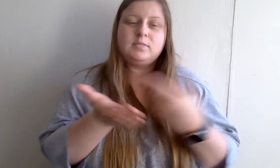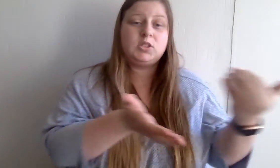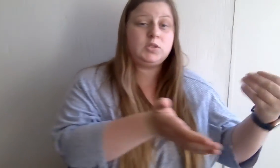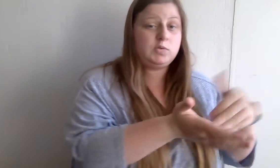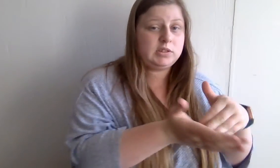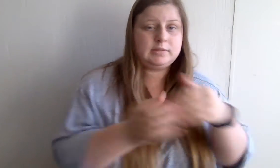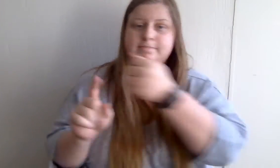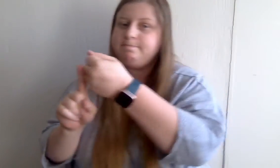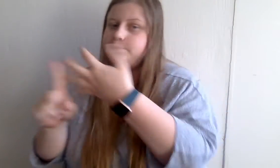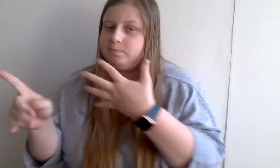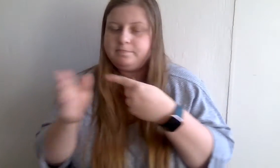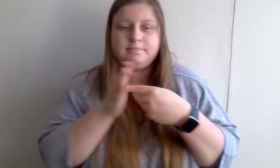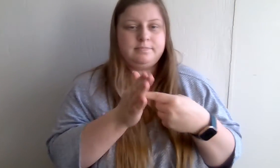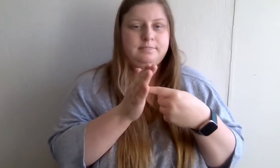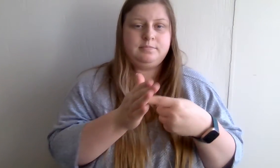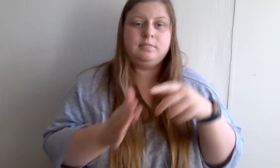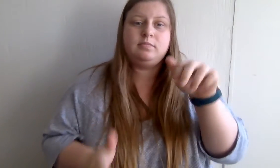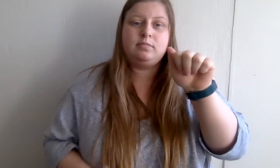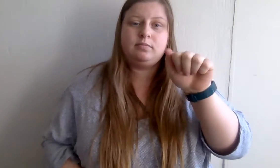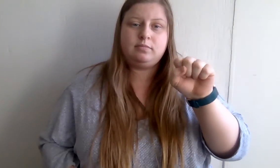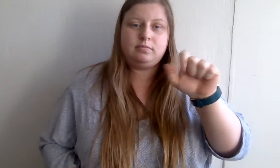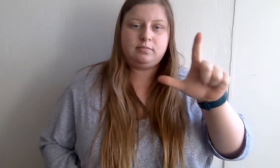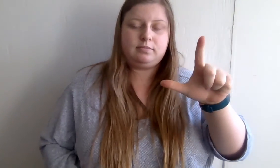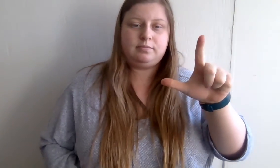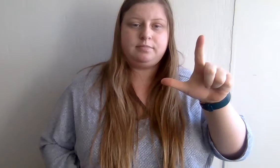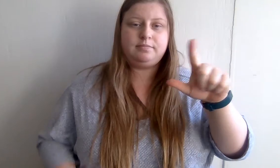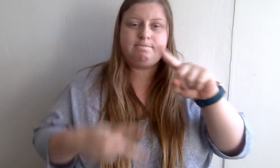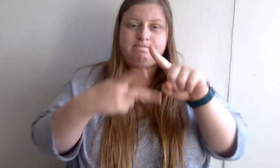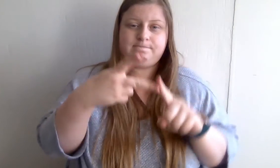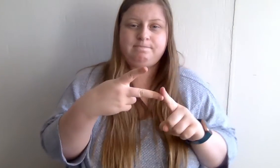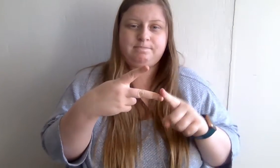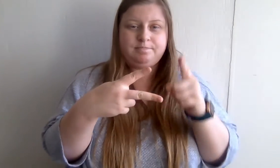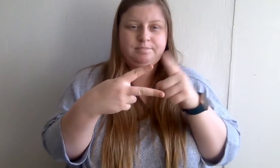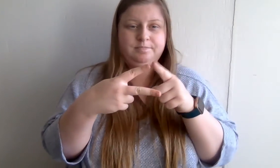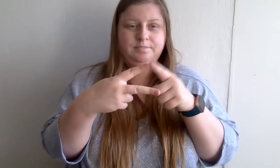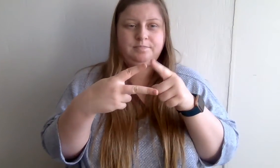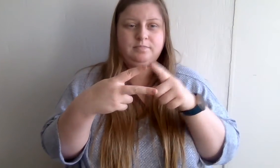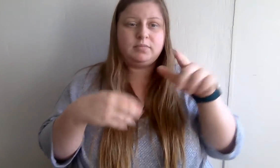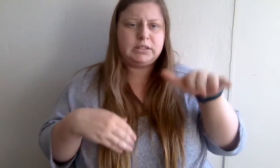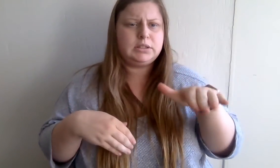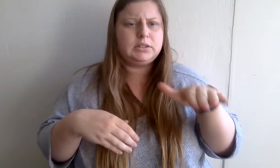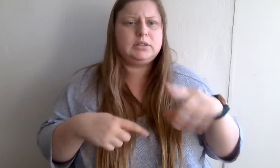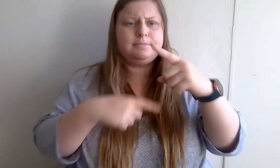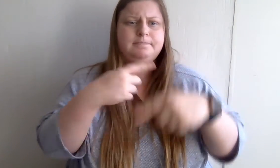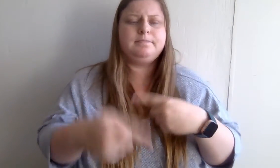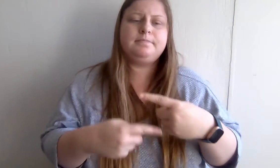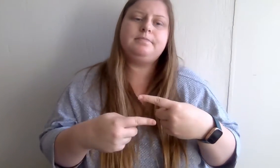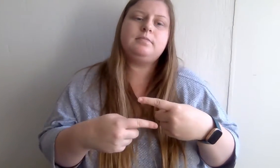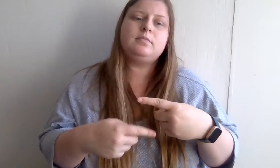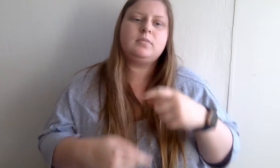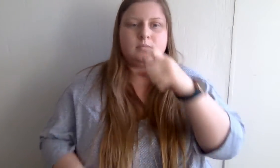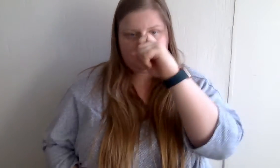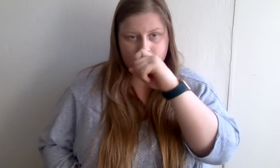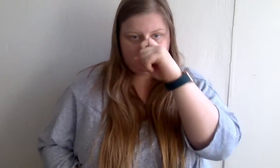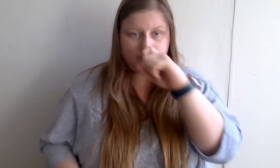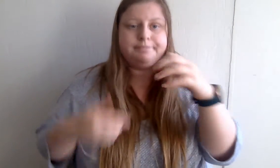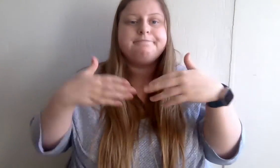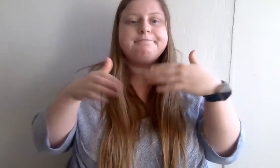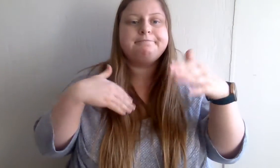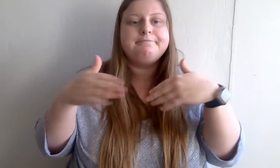Now we will discuss recast and expansion examples for ASL. There are two examples. For the first example, if a child